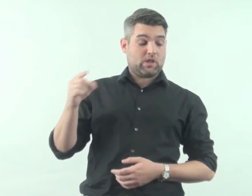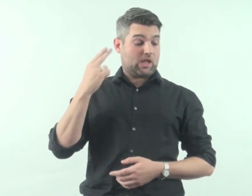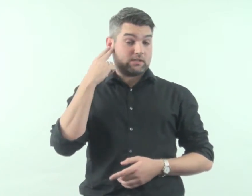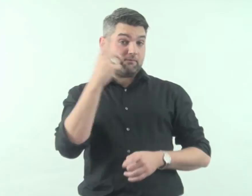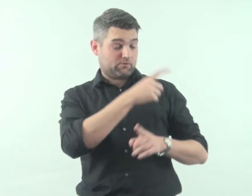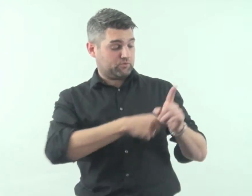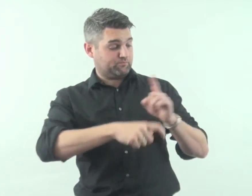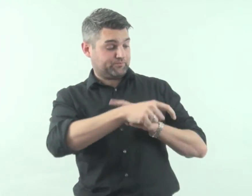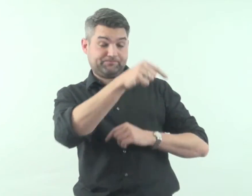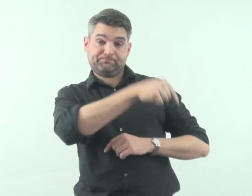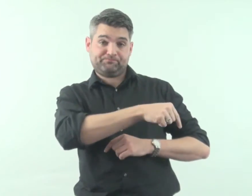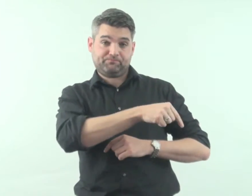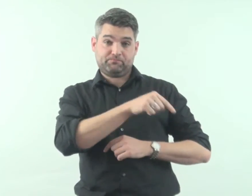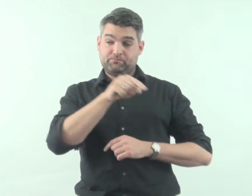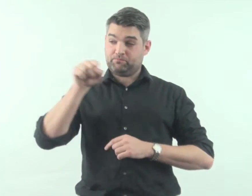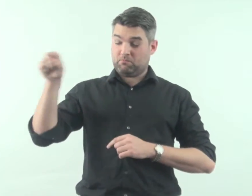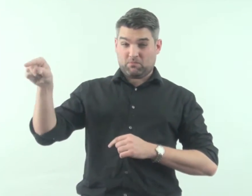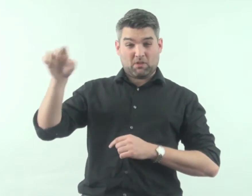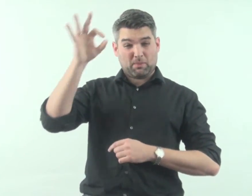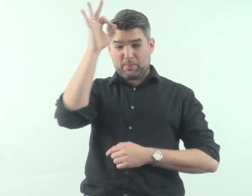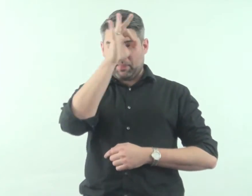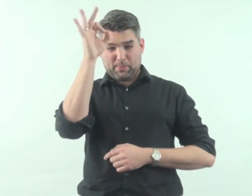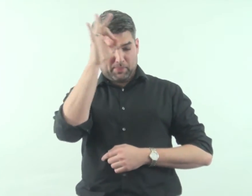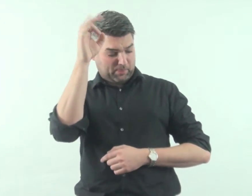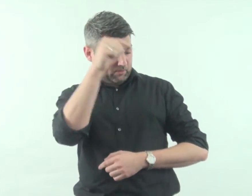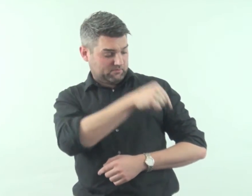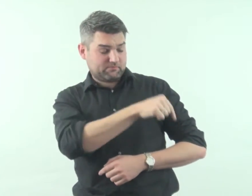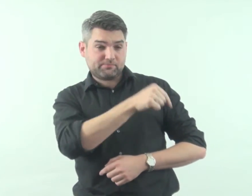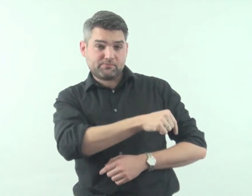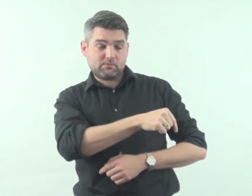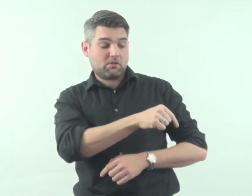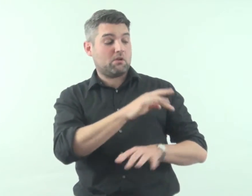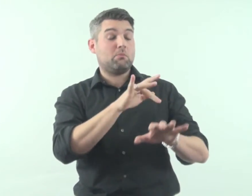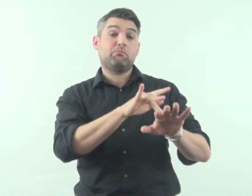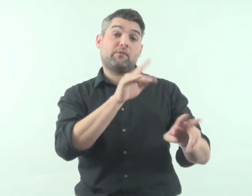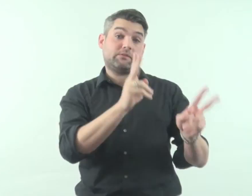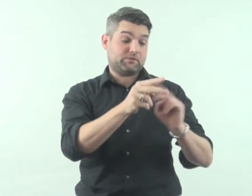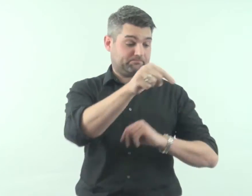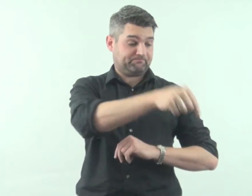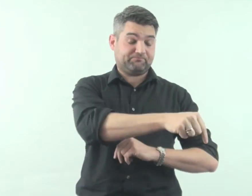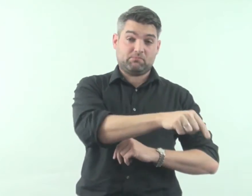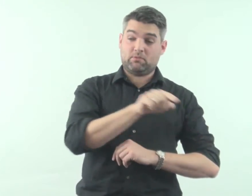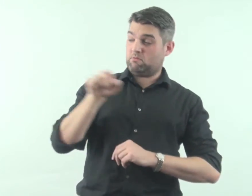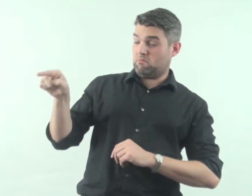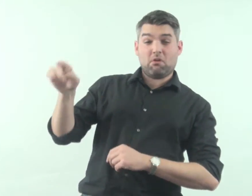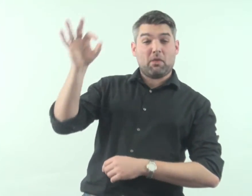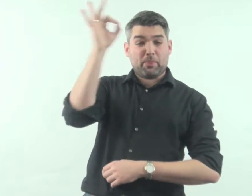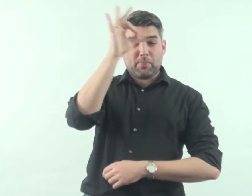If the government do not understand the deaf community or the interpreting profession, they cannot be allowed